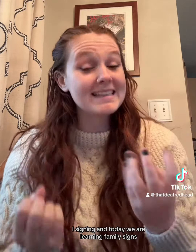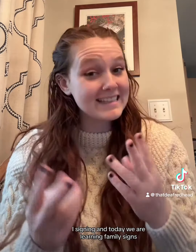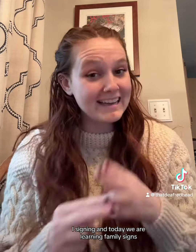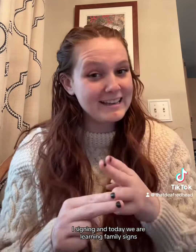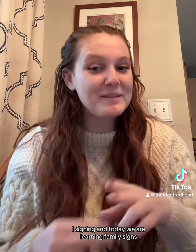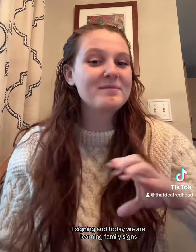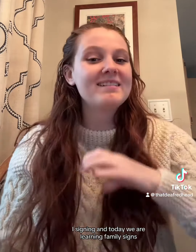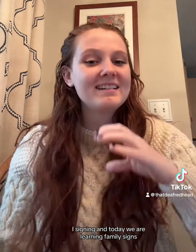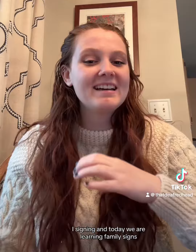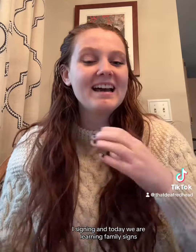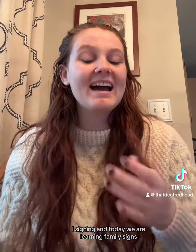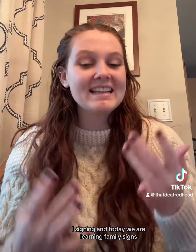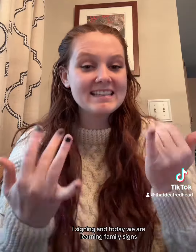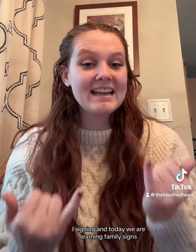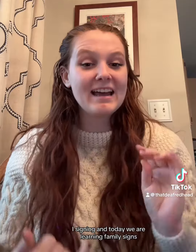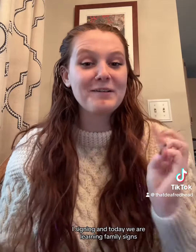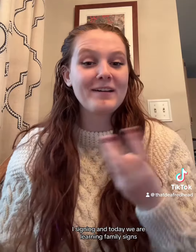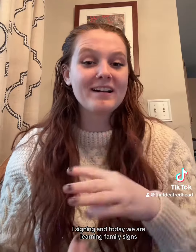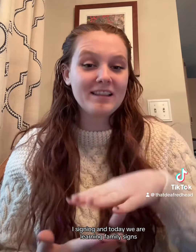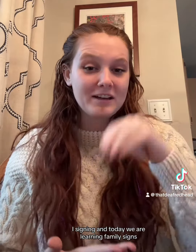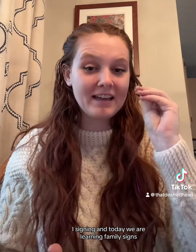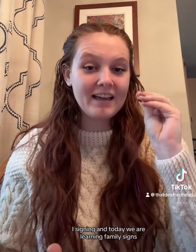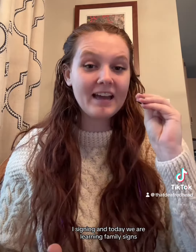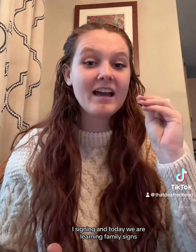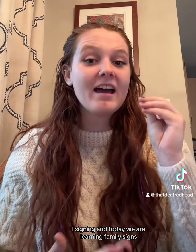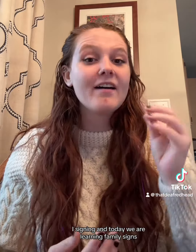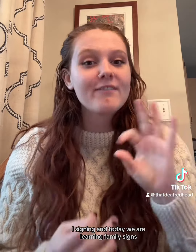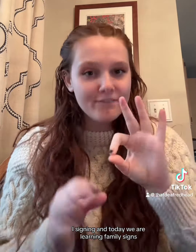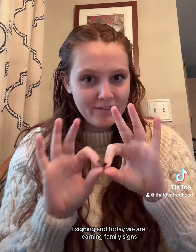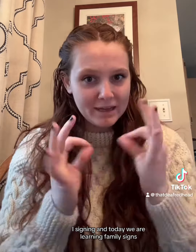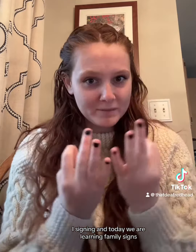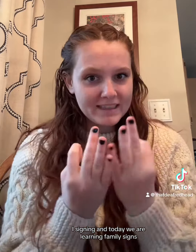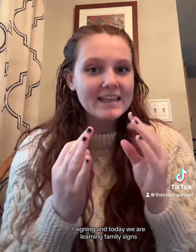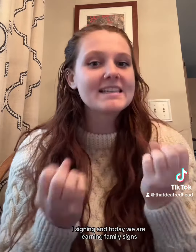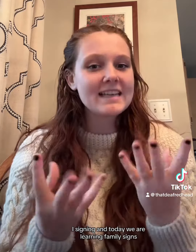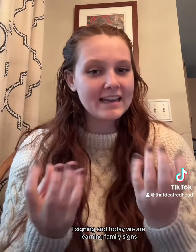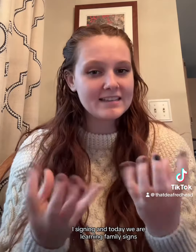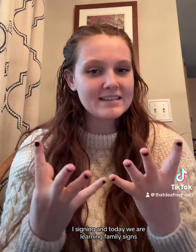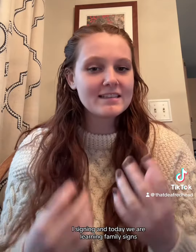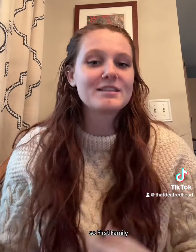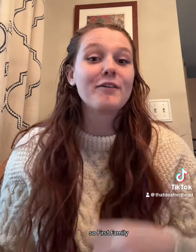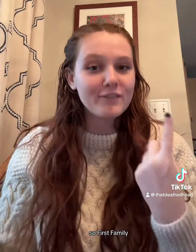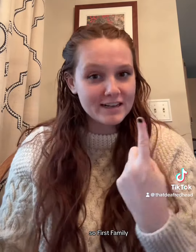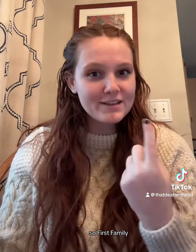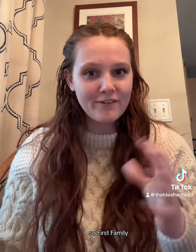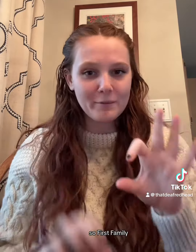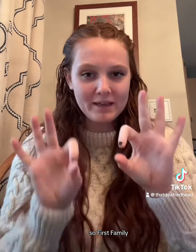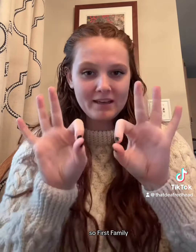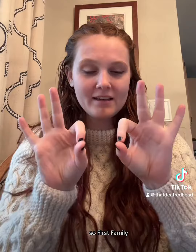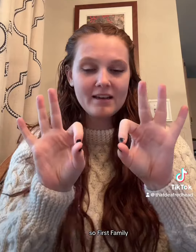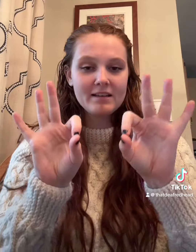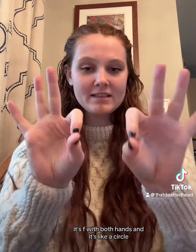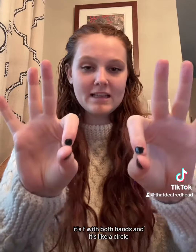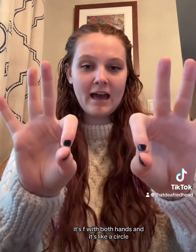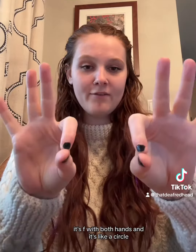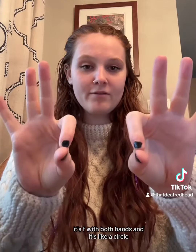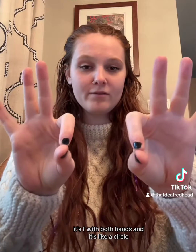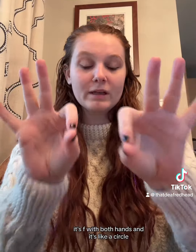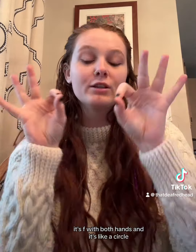sign name, and today we are learning family signs. So first, family. It's F with